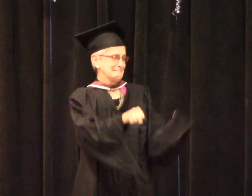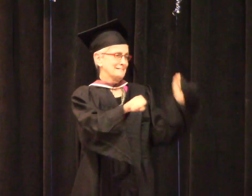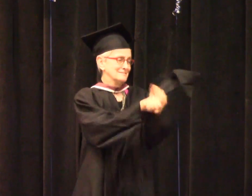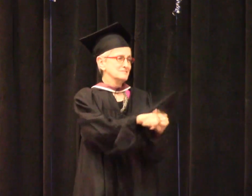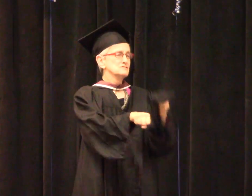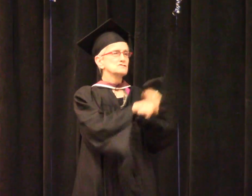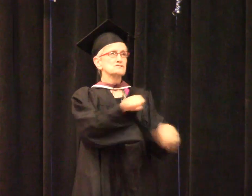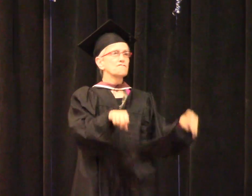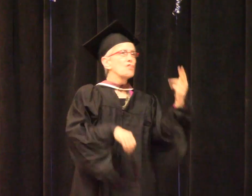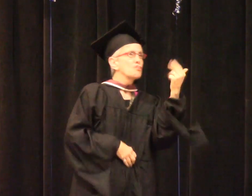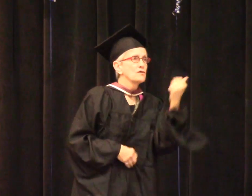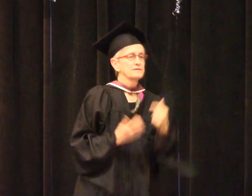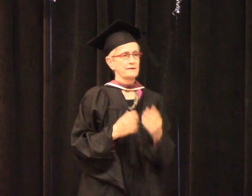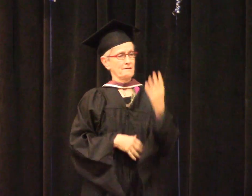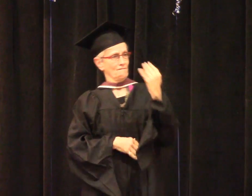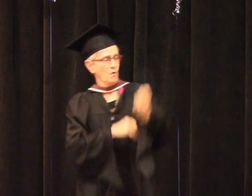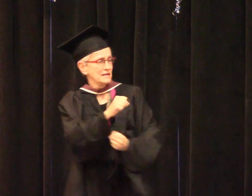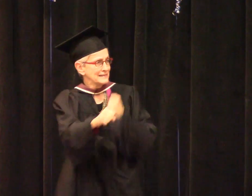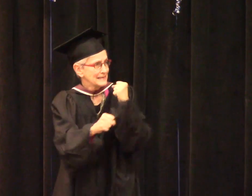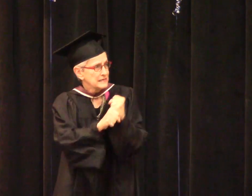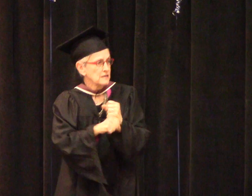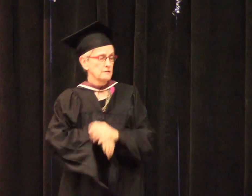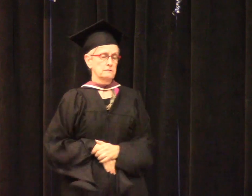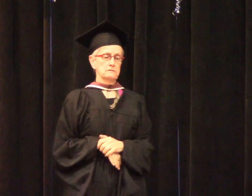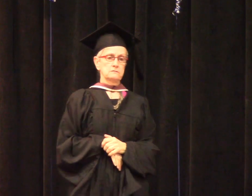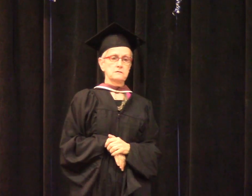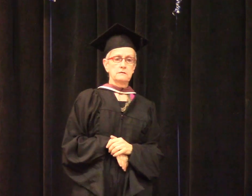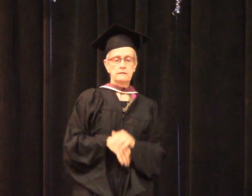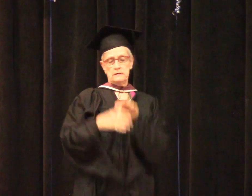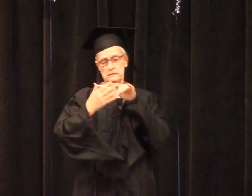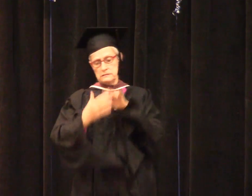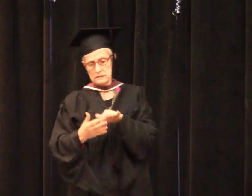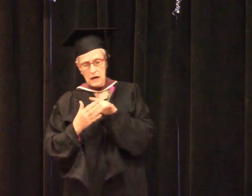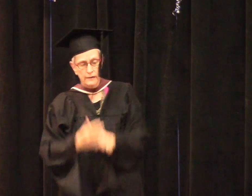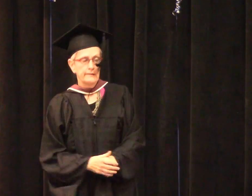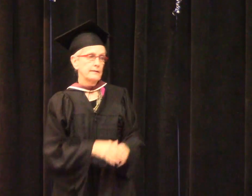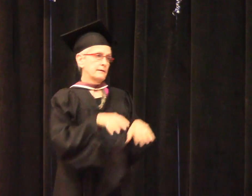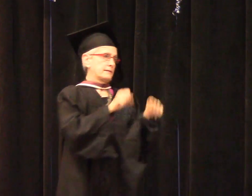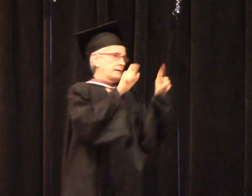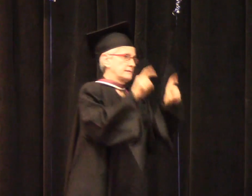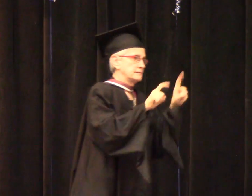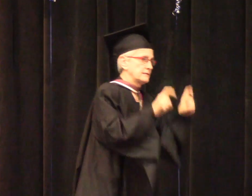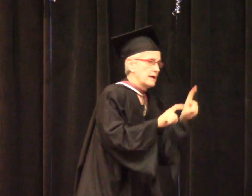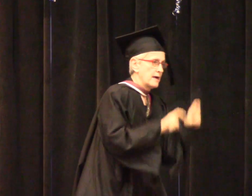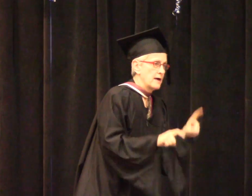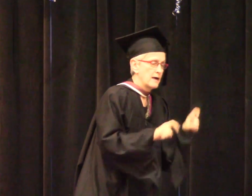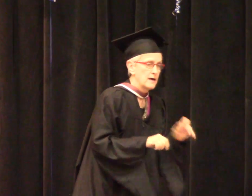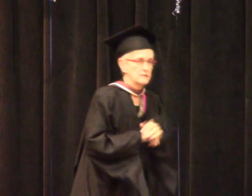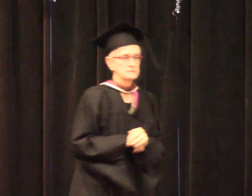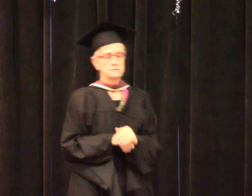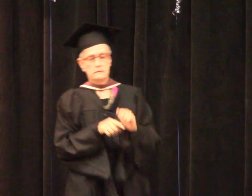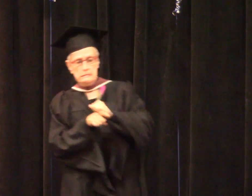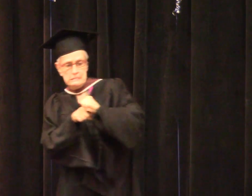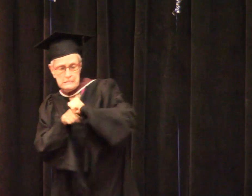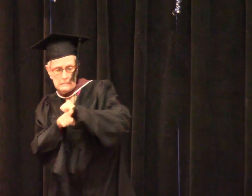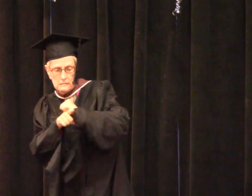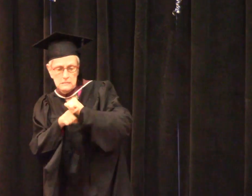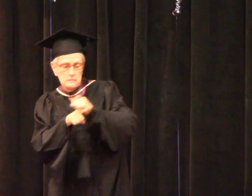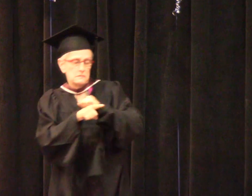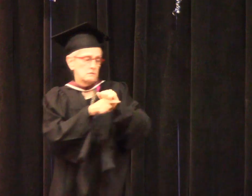I know that each of you has worked for 13 or 14 years to get to this point, studying, taking tests and